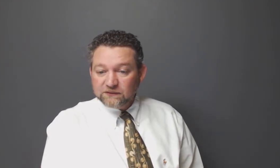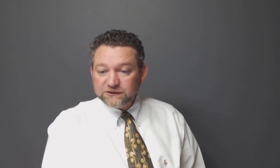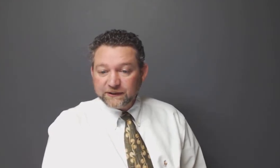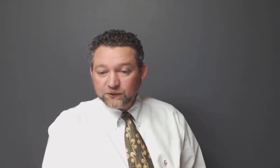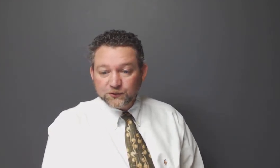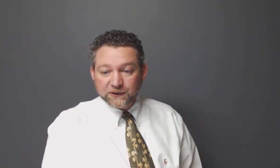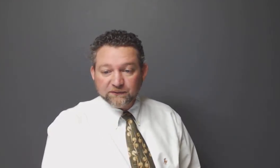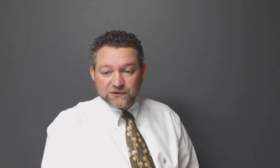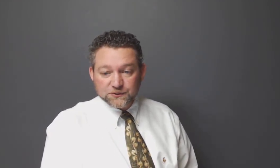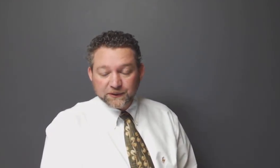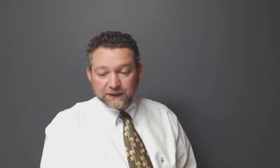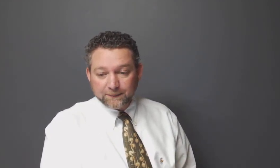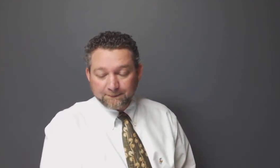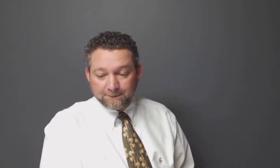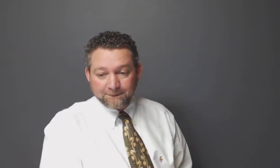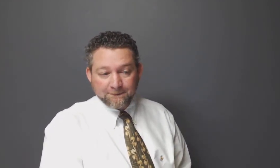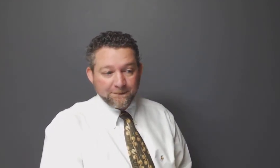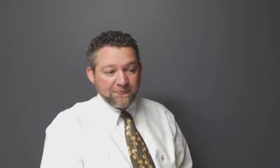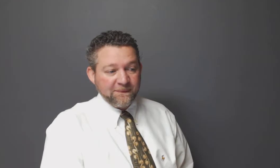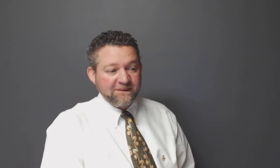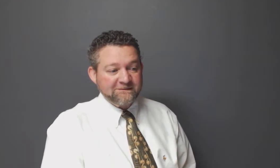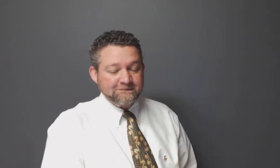1 Samuel 20, verse 20.